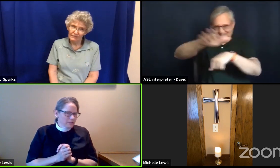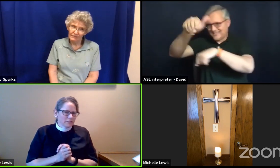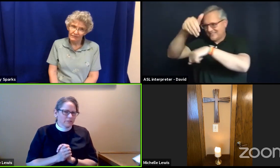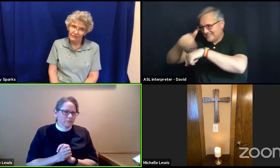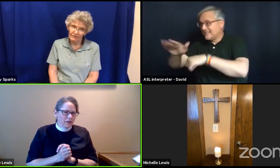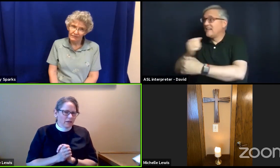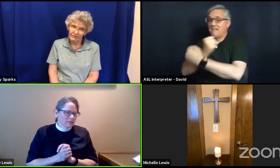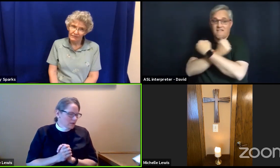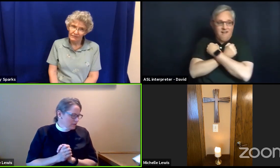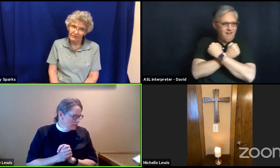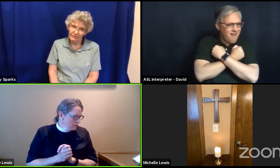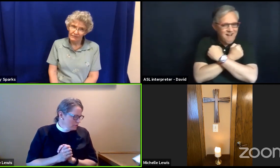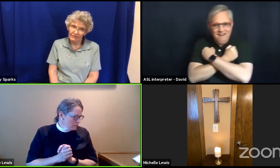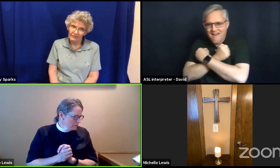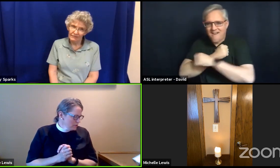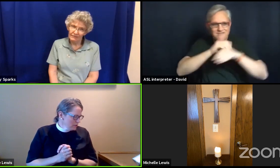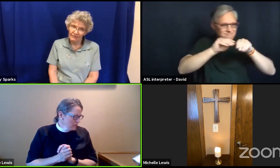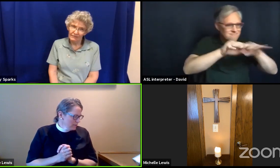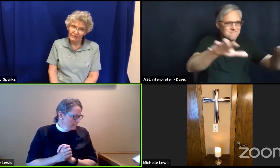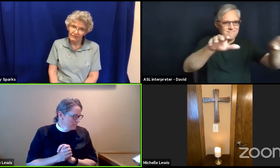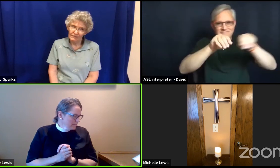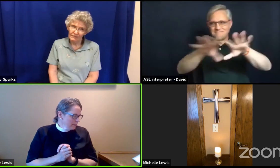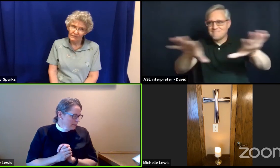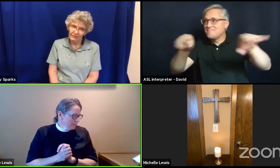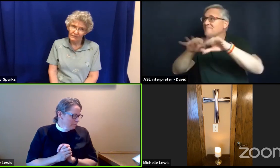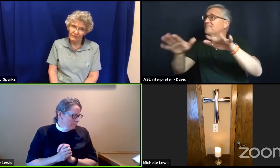Help us to depend on you